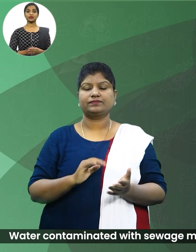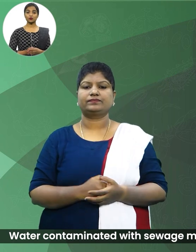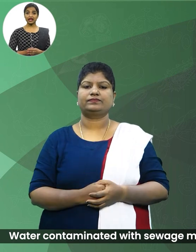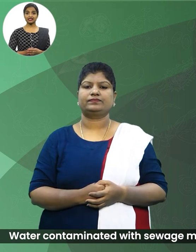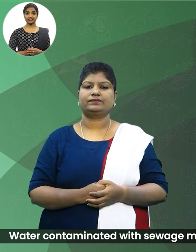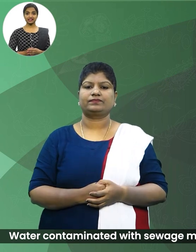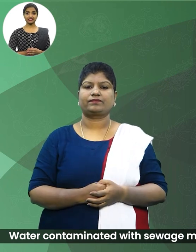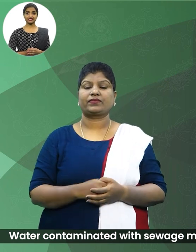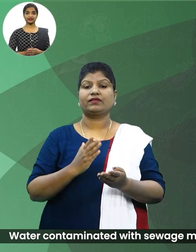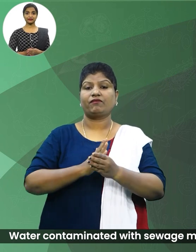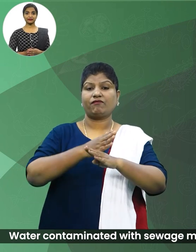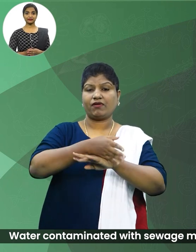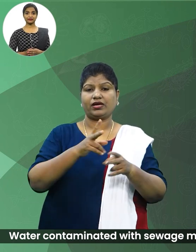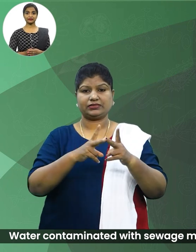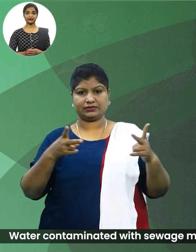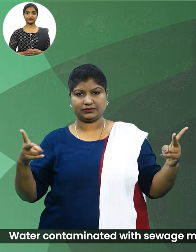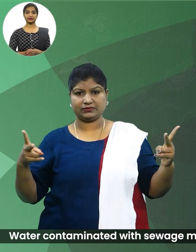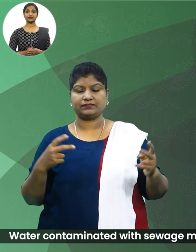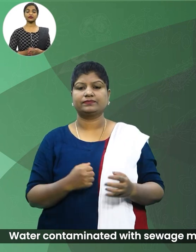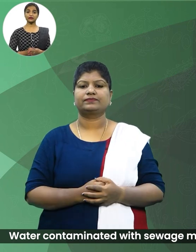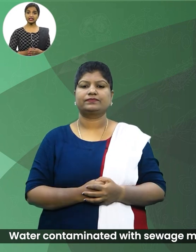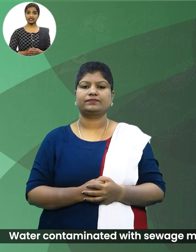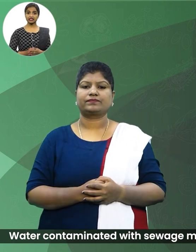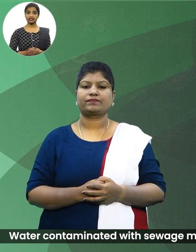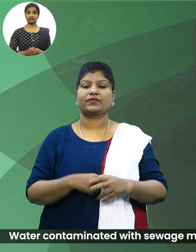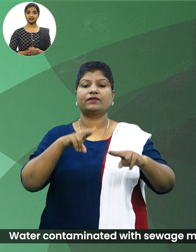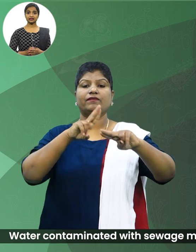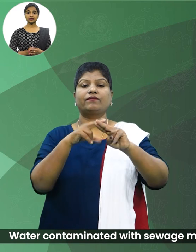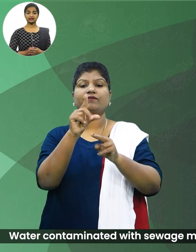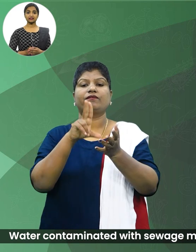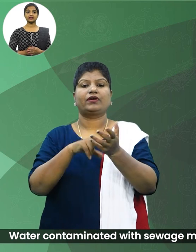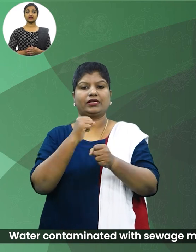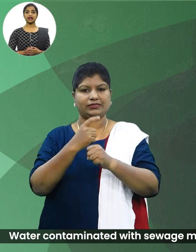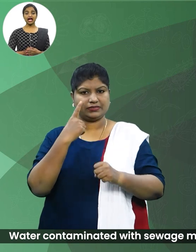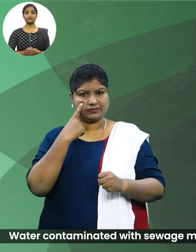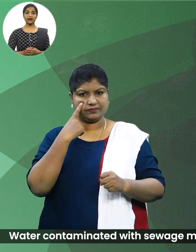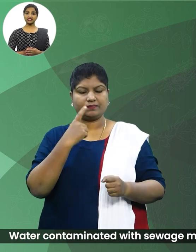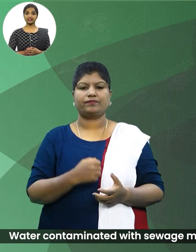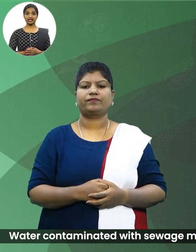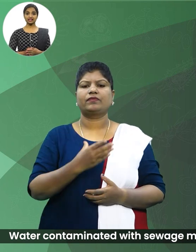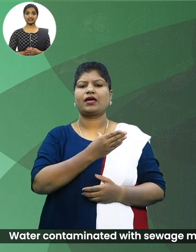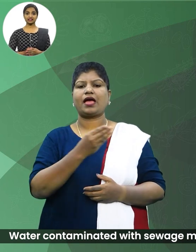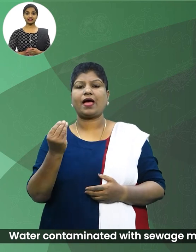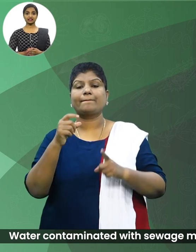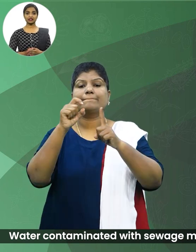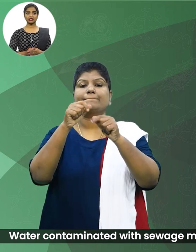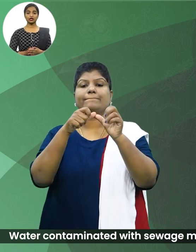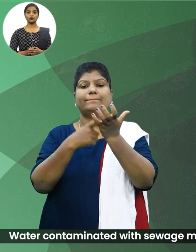viruses, fungi and parasites